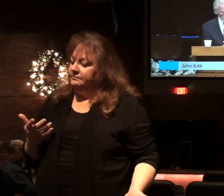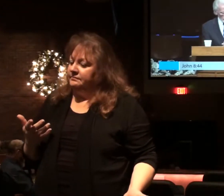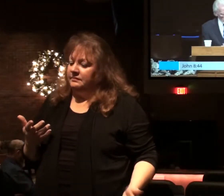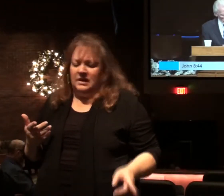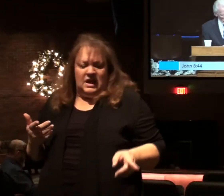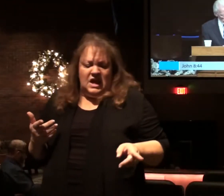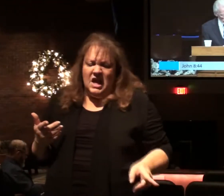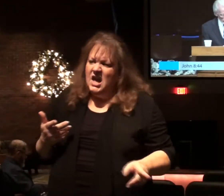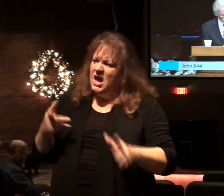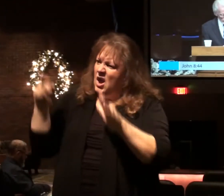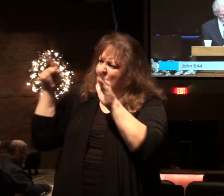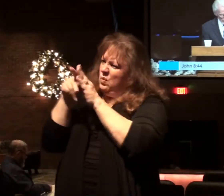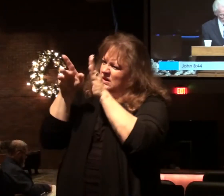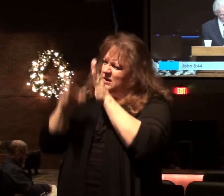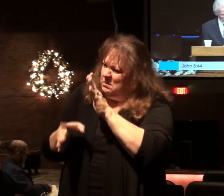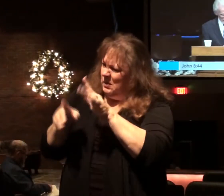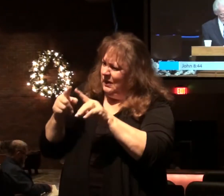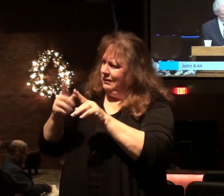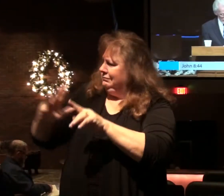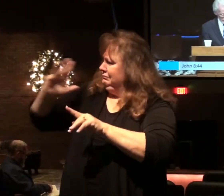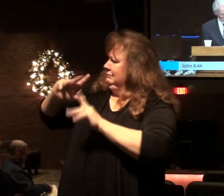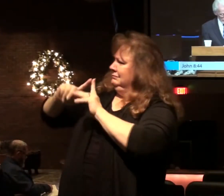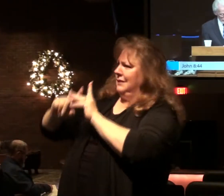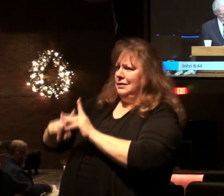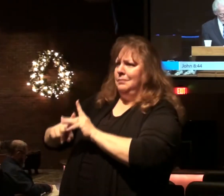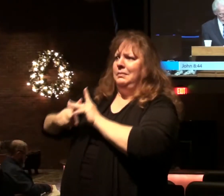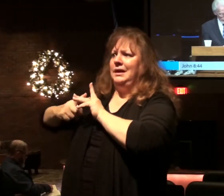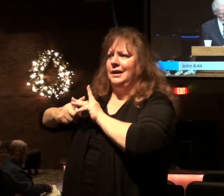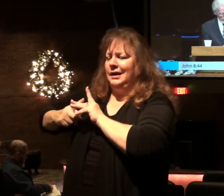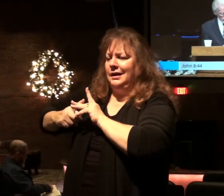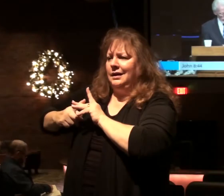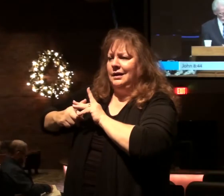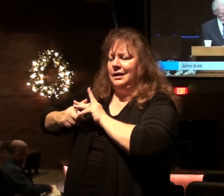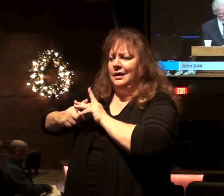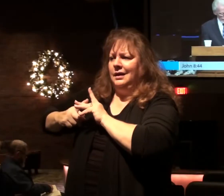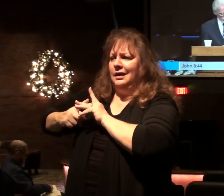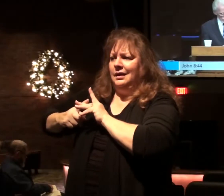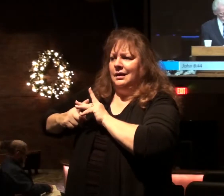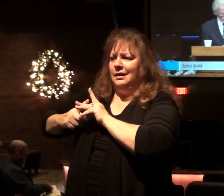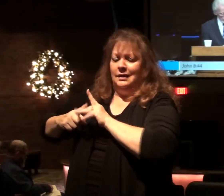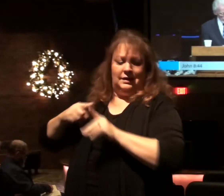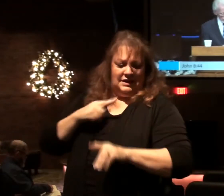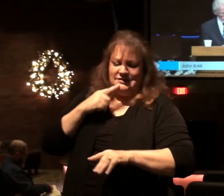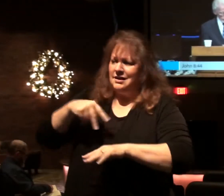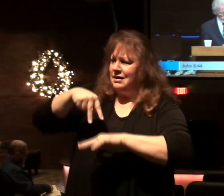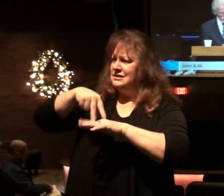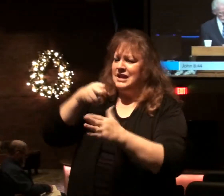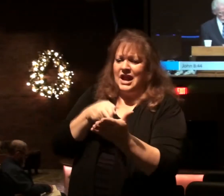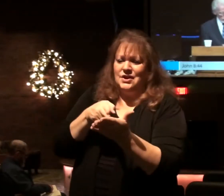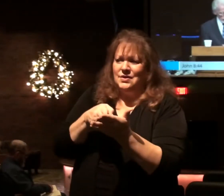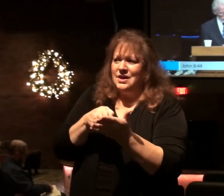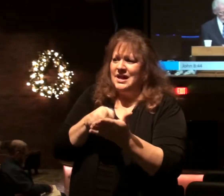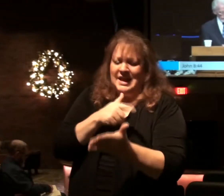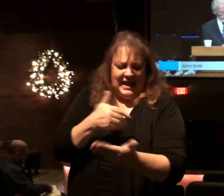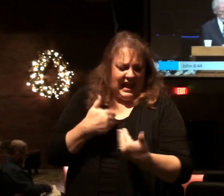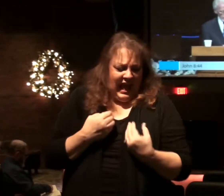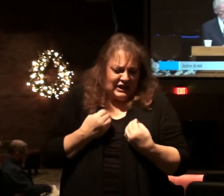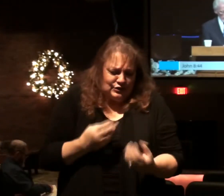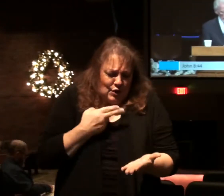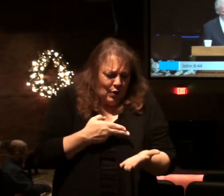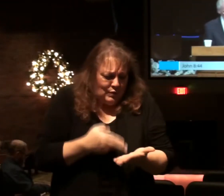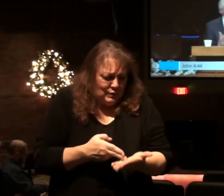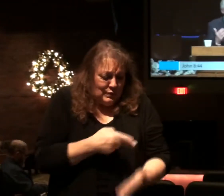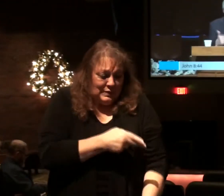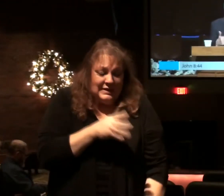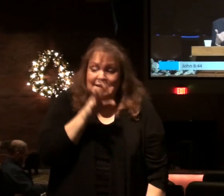He was a murderer from the beginning and does not stand in the truth because there is no truth in him. Whenever he speaks